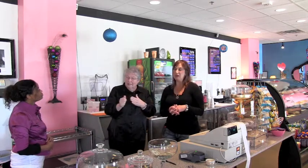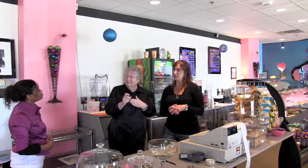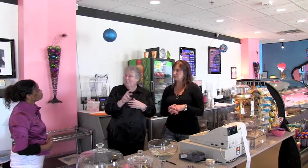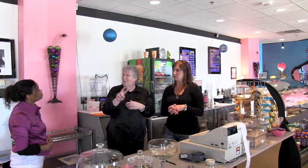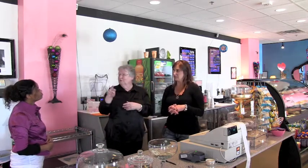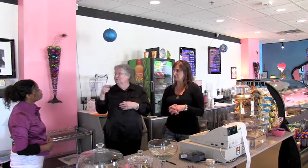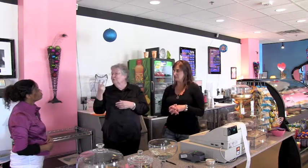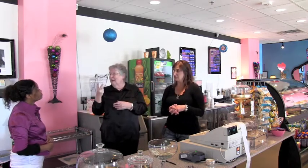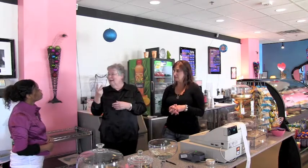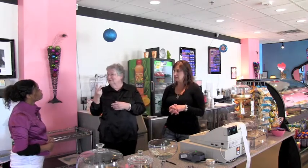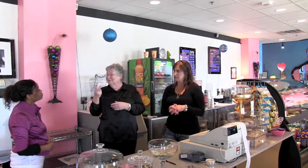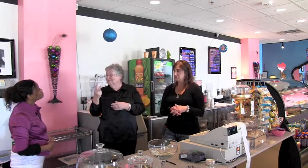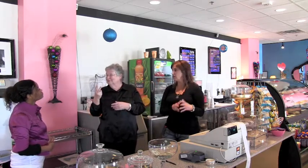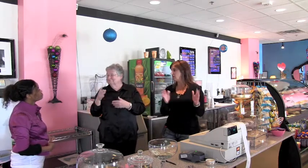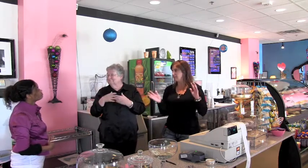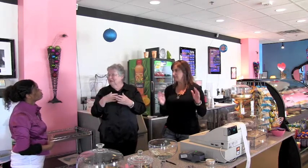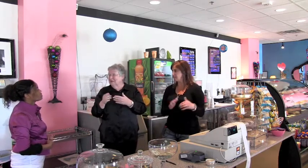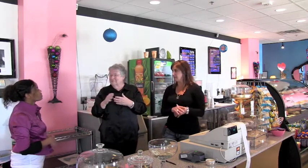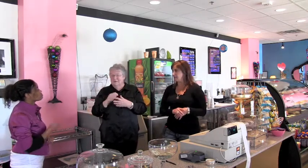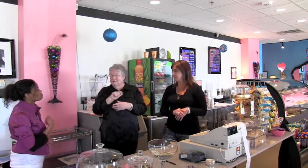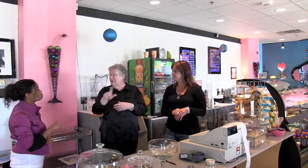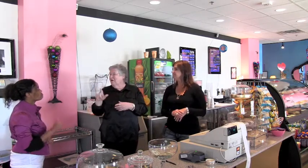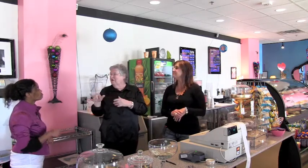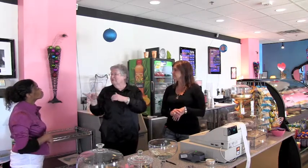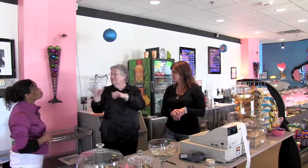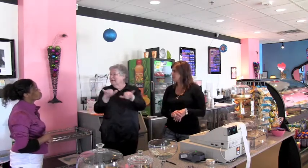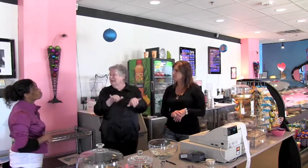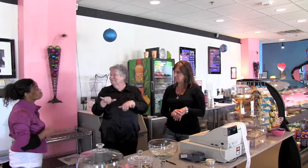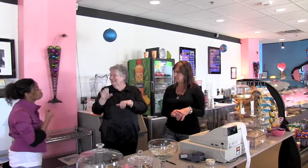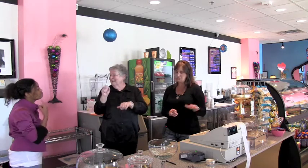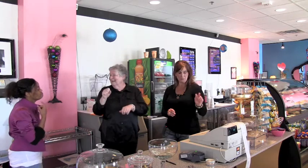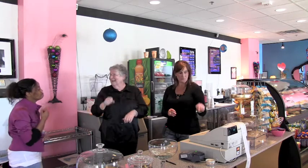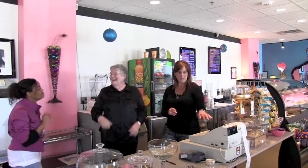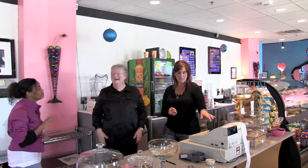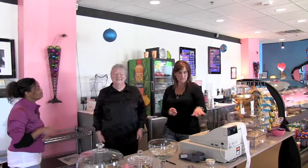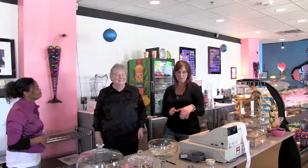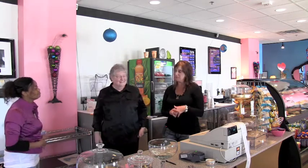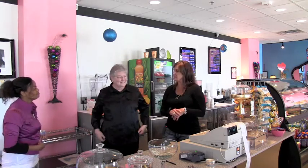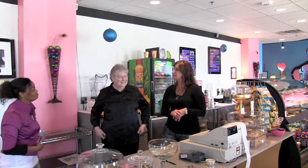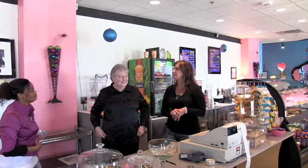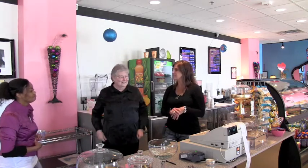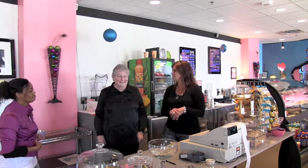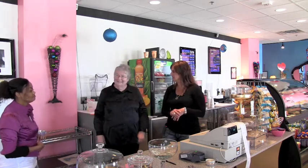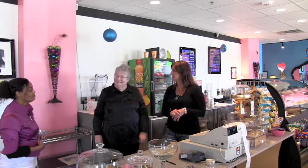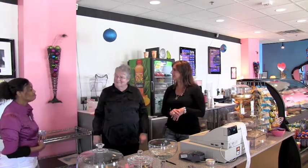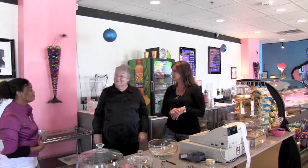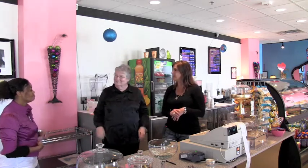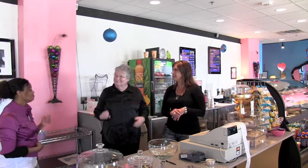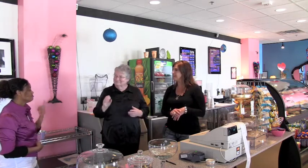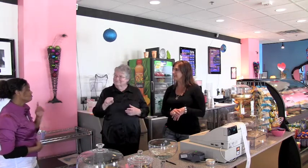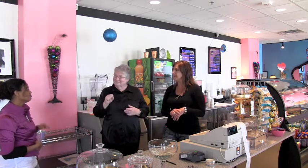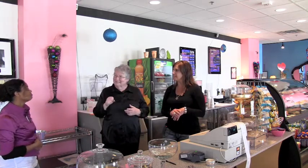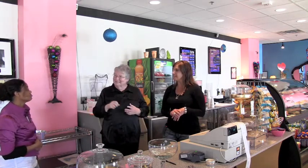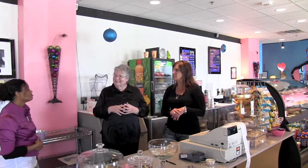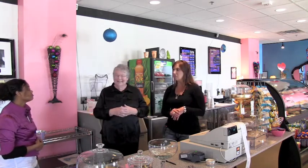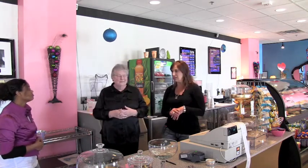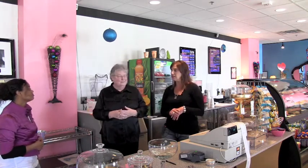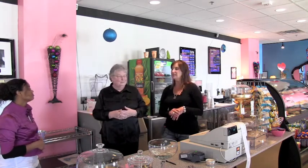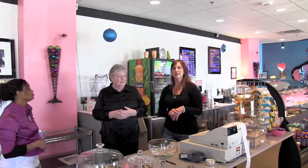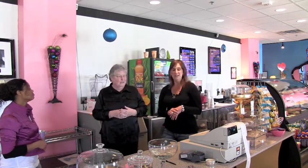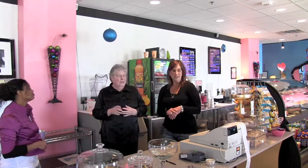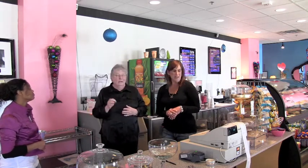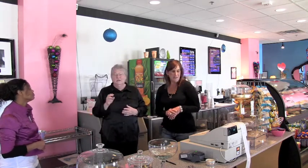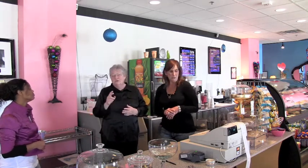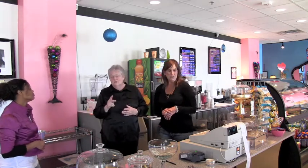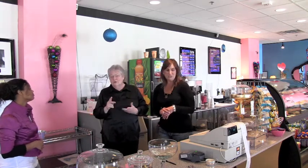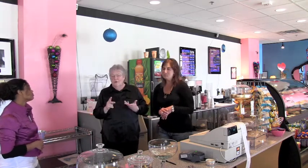a $2 order, it's all the same. Yep, you just press the okay, I get it. Yeah. So